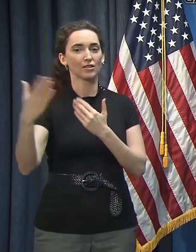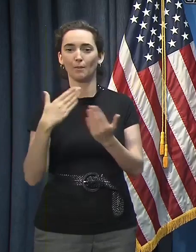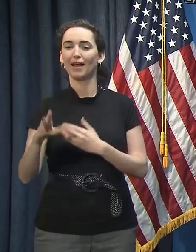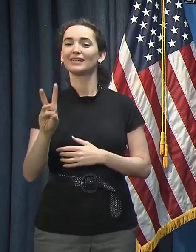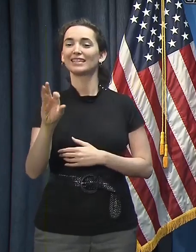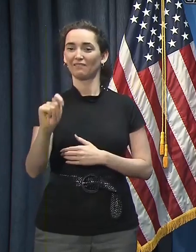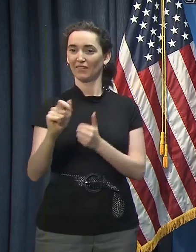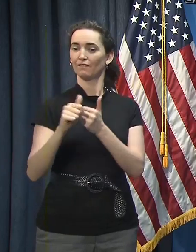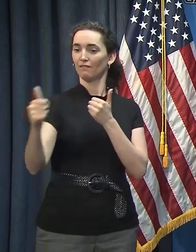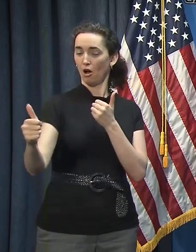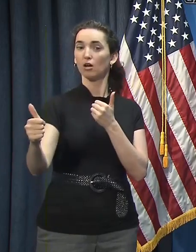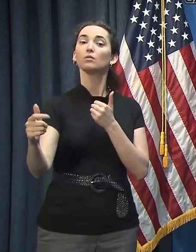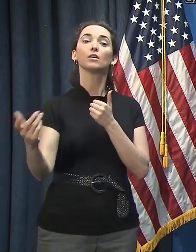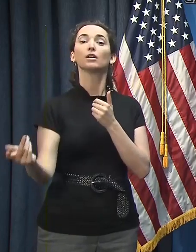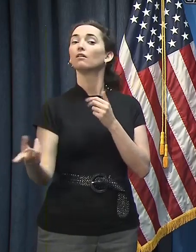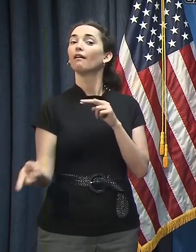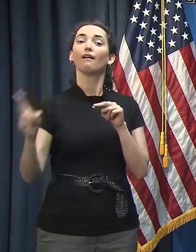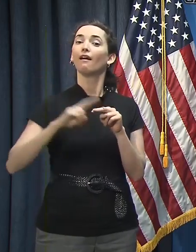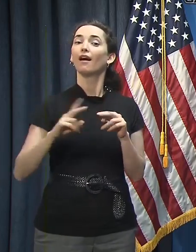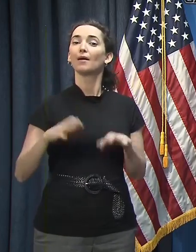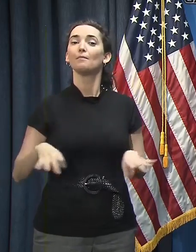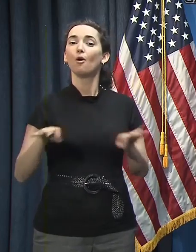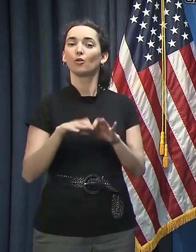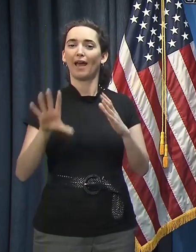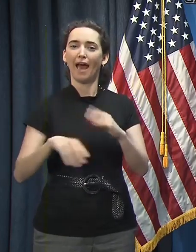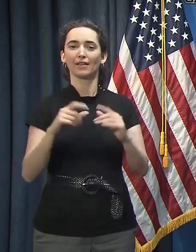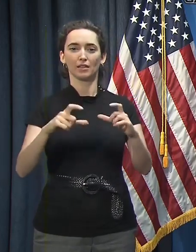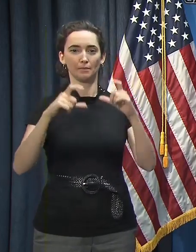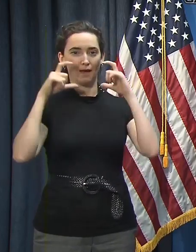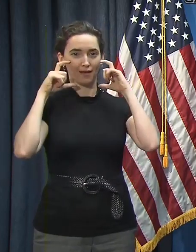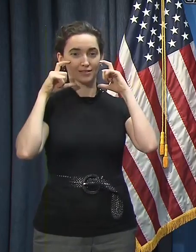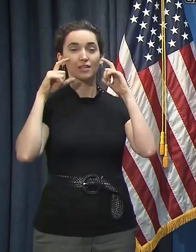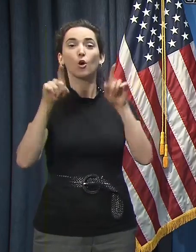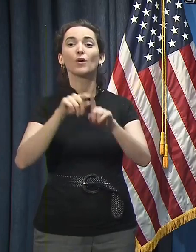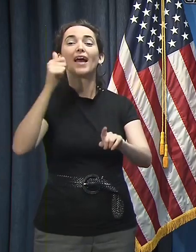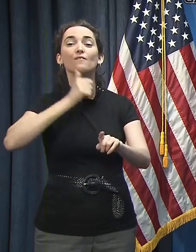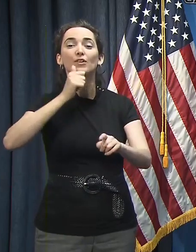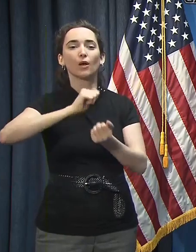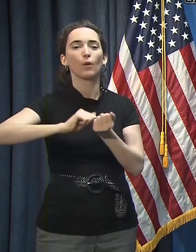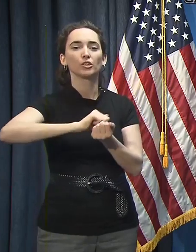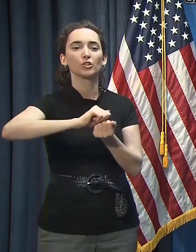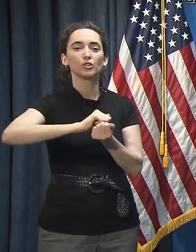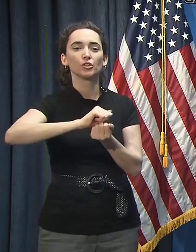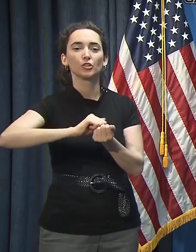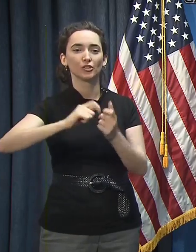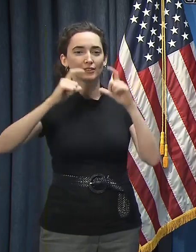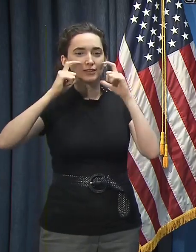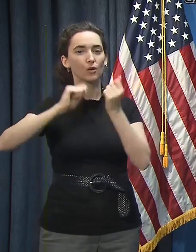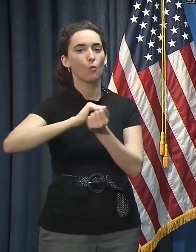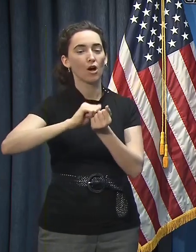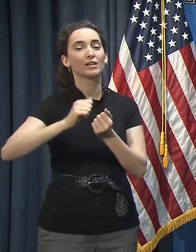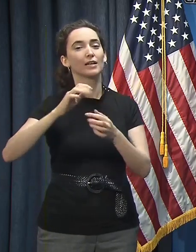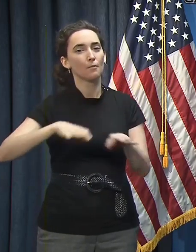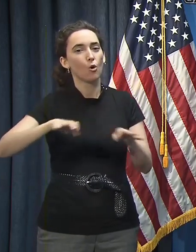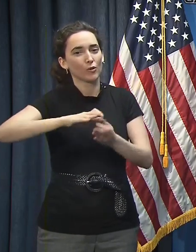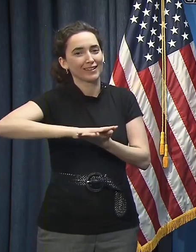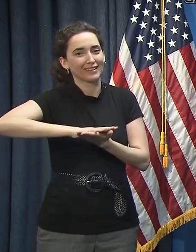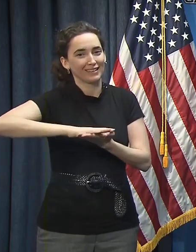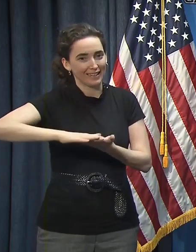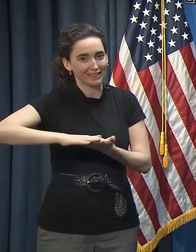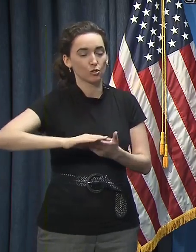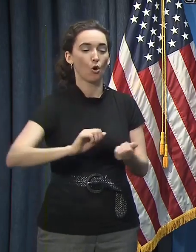wearing your mask as well. Do want you to clean your masks every day. It's important that they stay clean. So